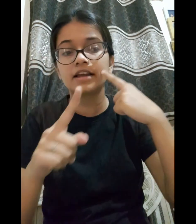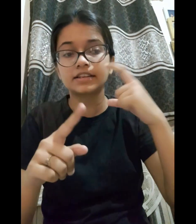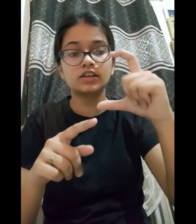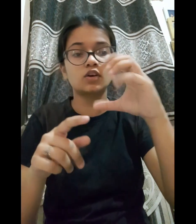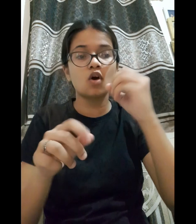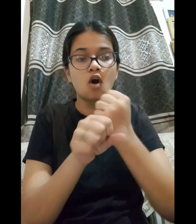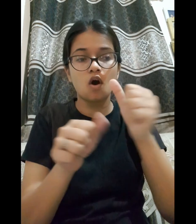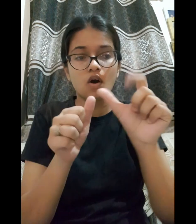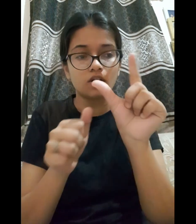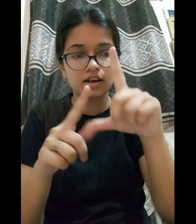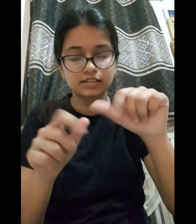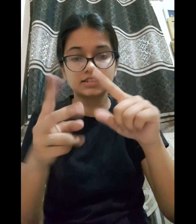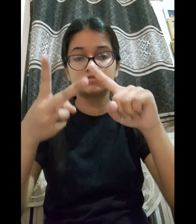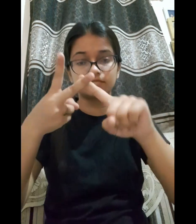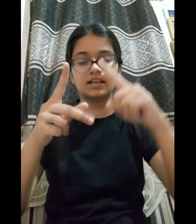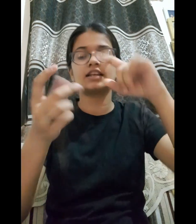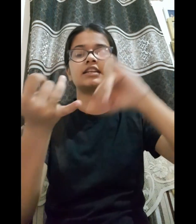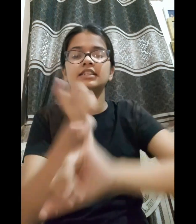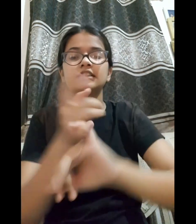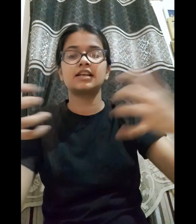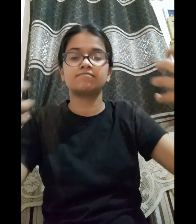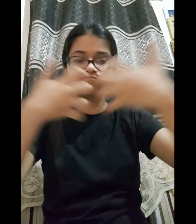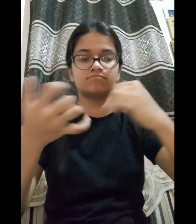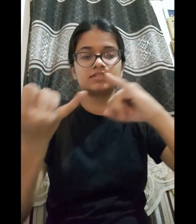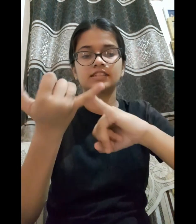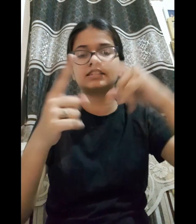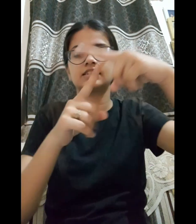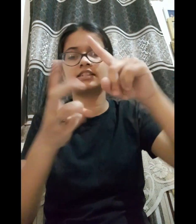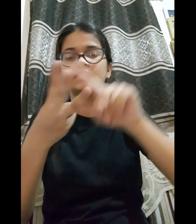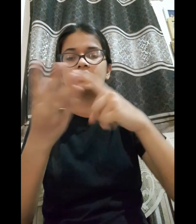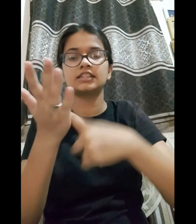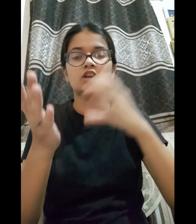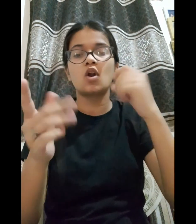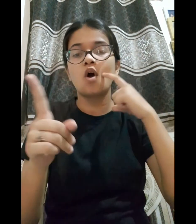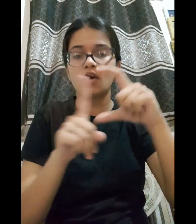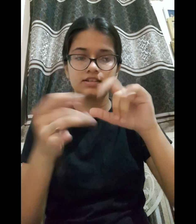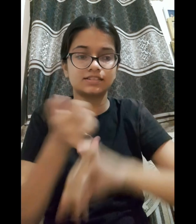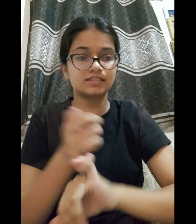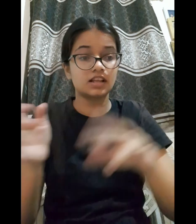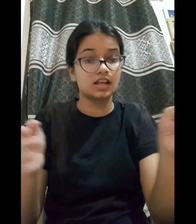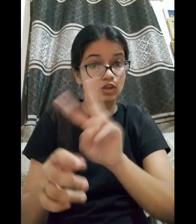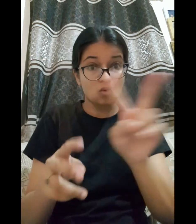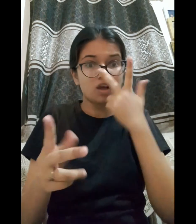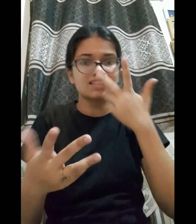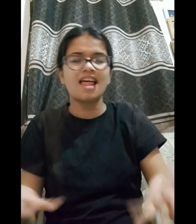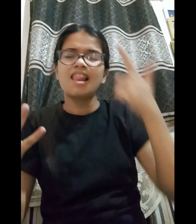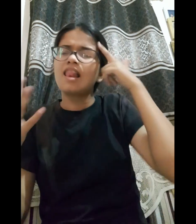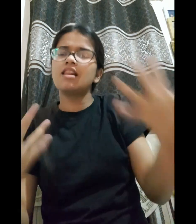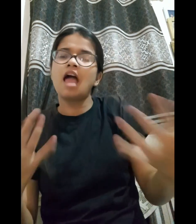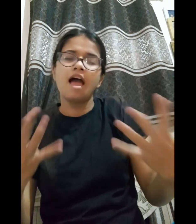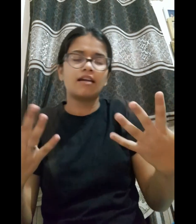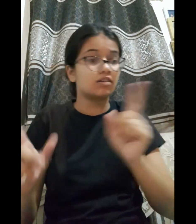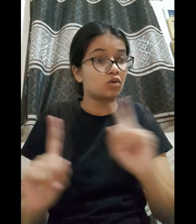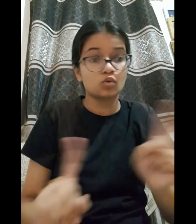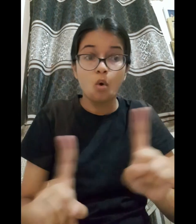with the steroids. But remember, steroids are not to be taken lightly. Anticoagulants are not to be taken lightly. So do not do